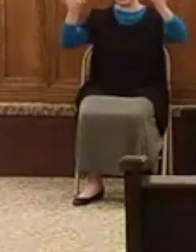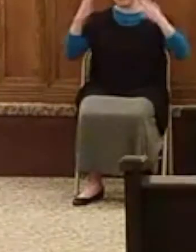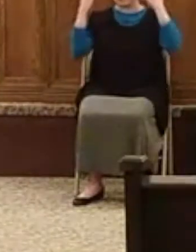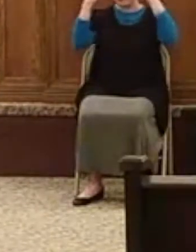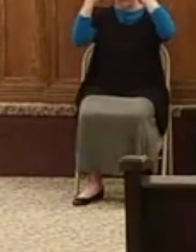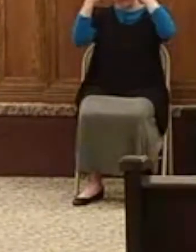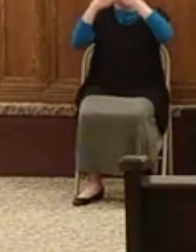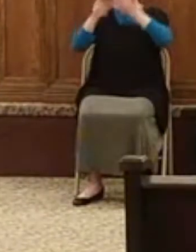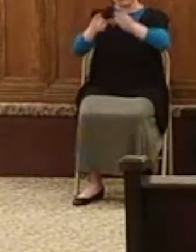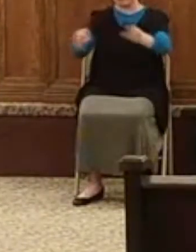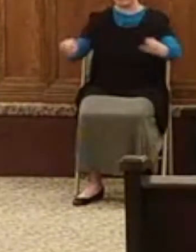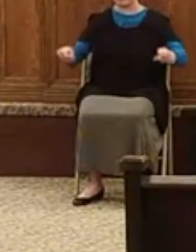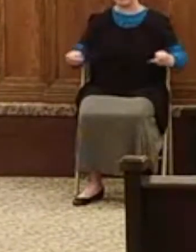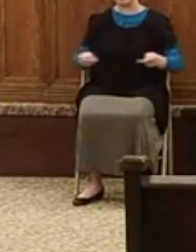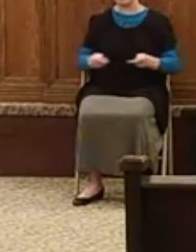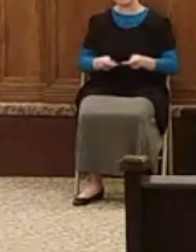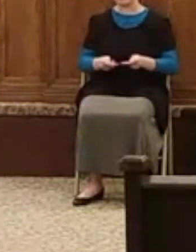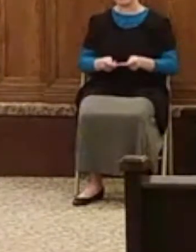places.